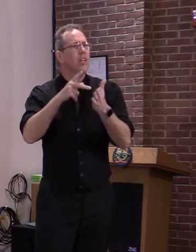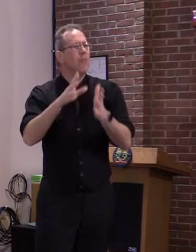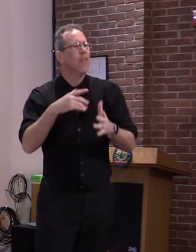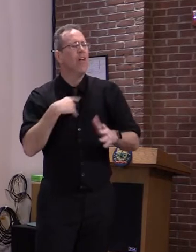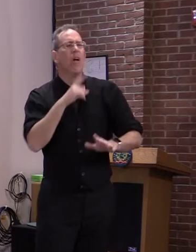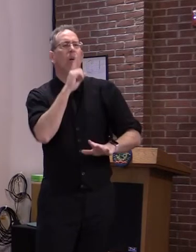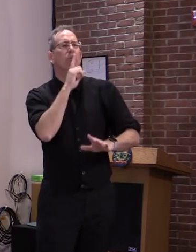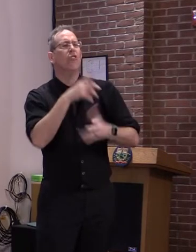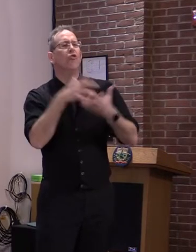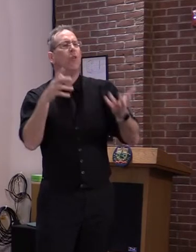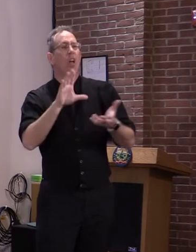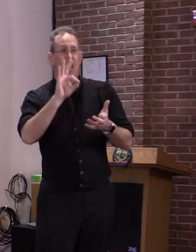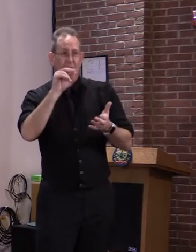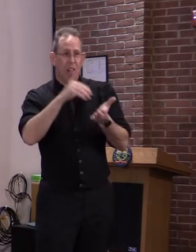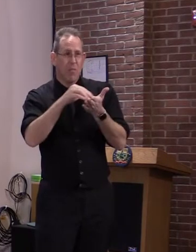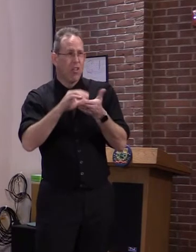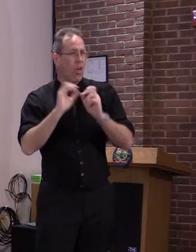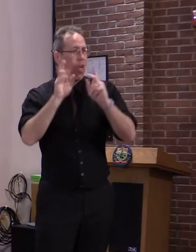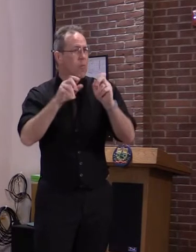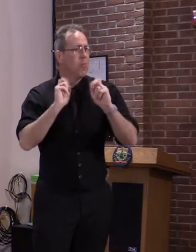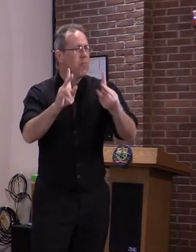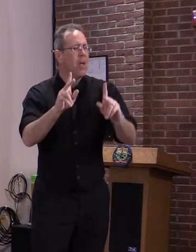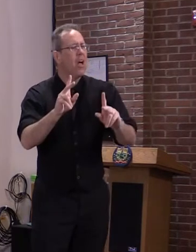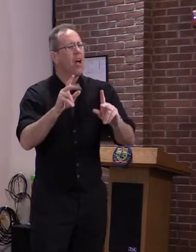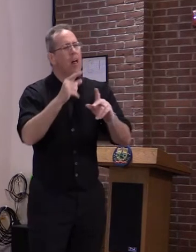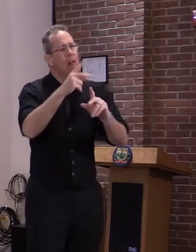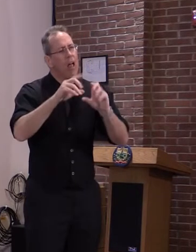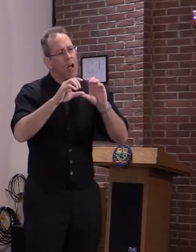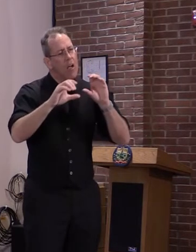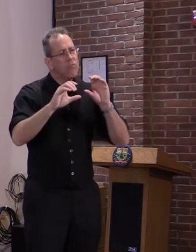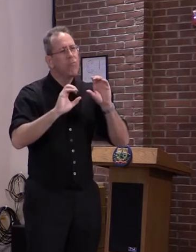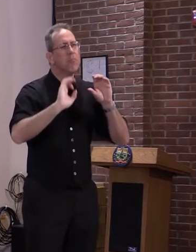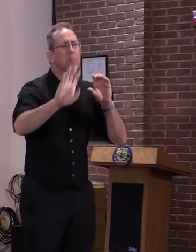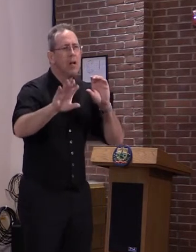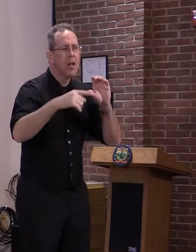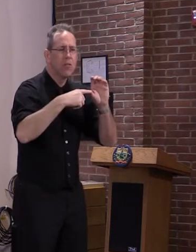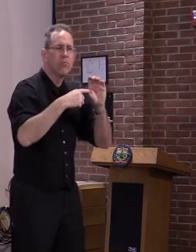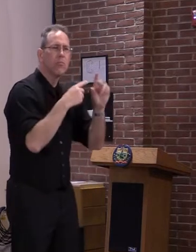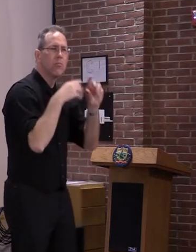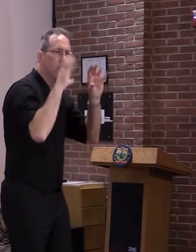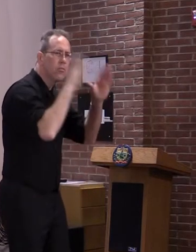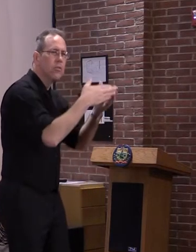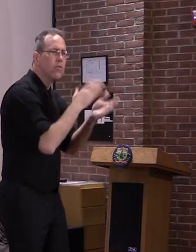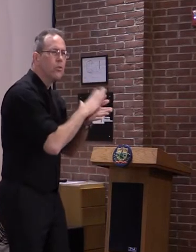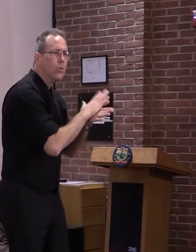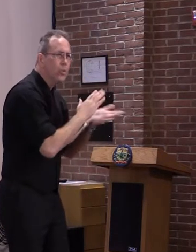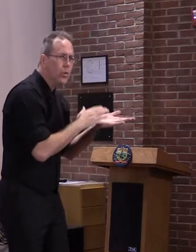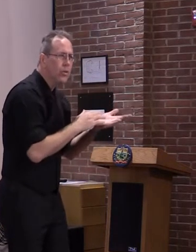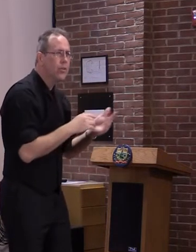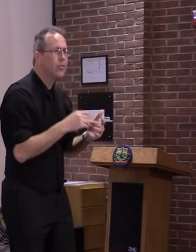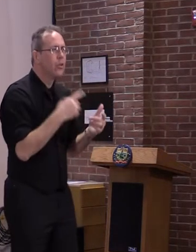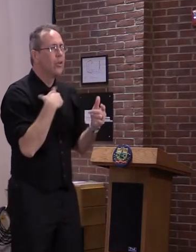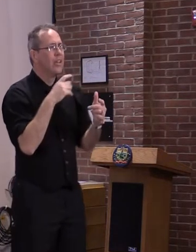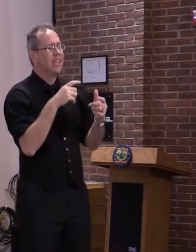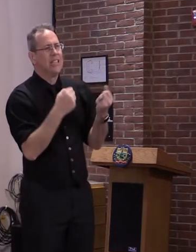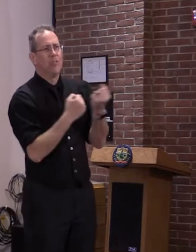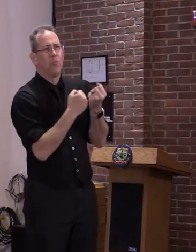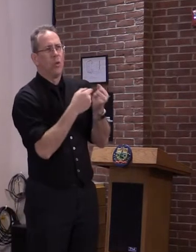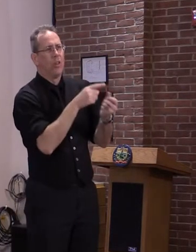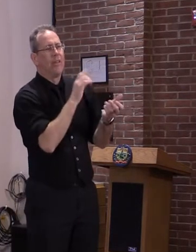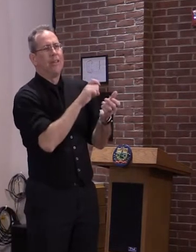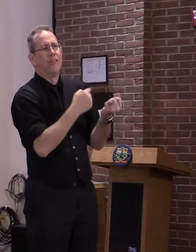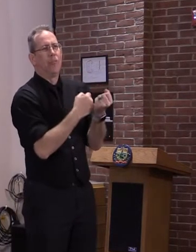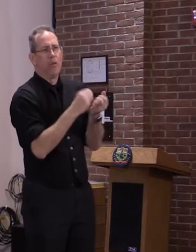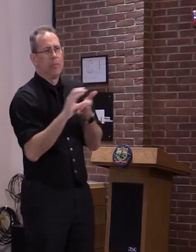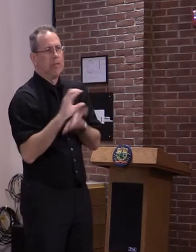it to taxpayers, as well as making the investments in workforce that we know we need. CTE centers